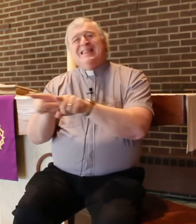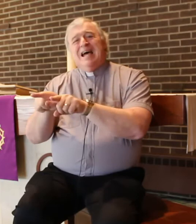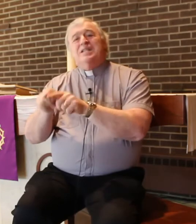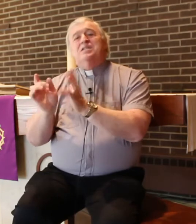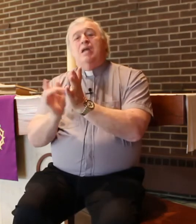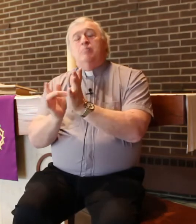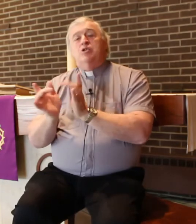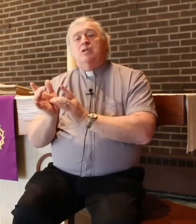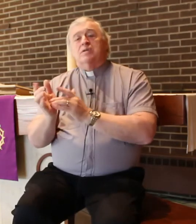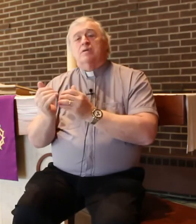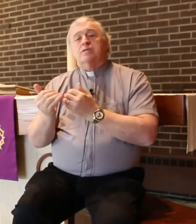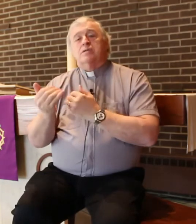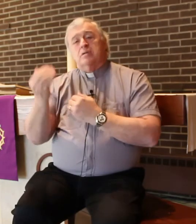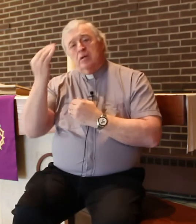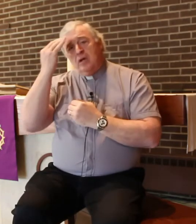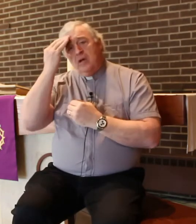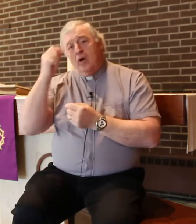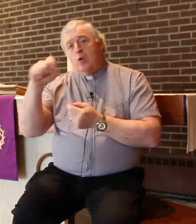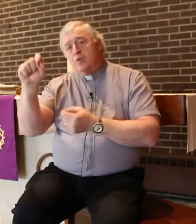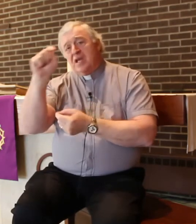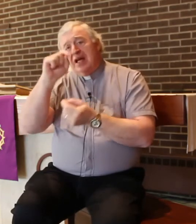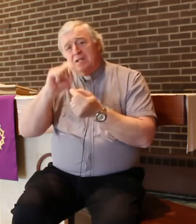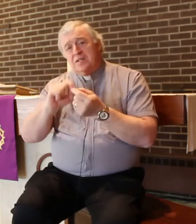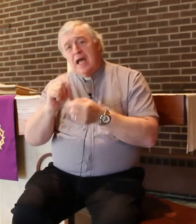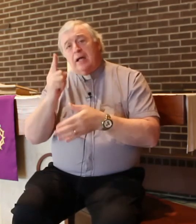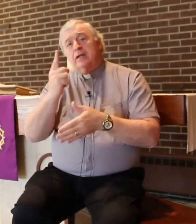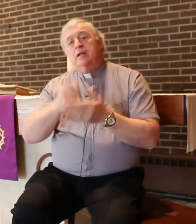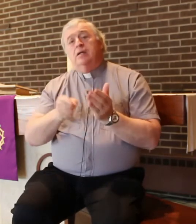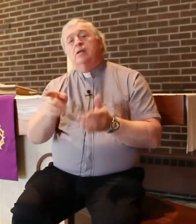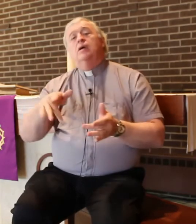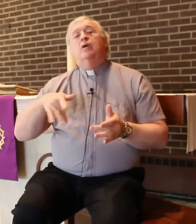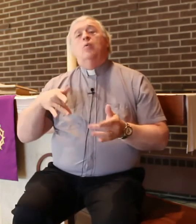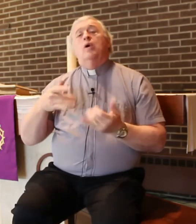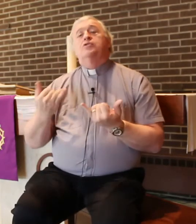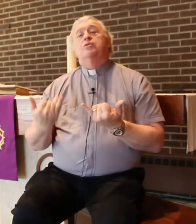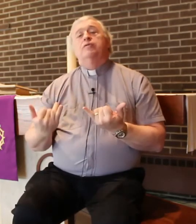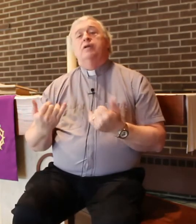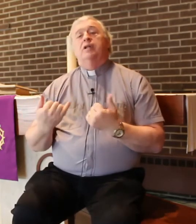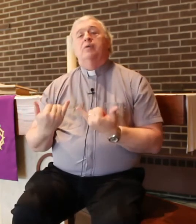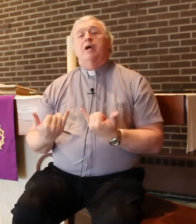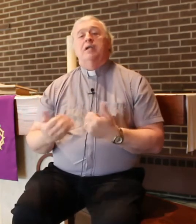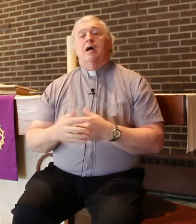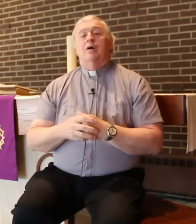that same Jesus knows exactly what you're feeling right now.